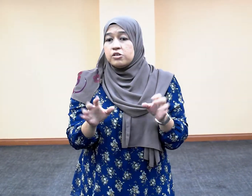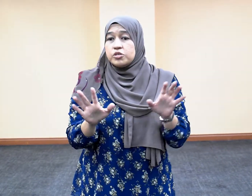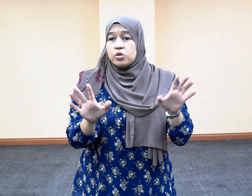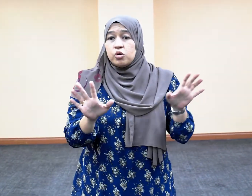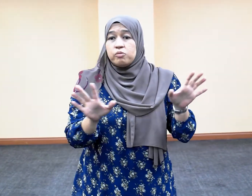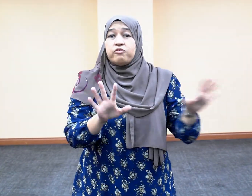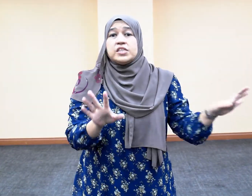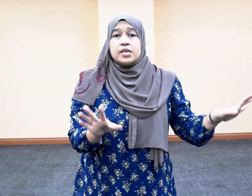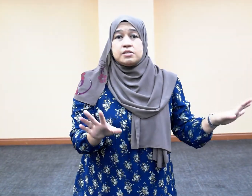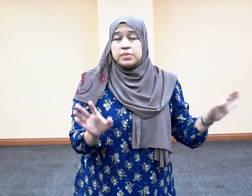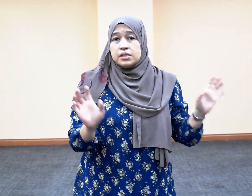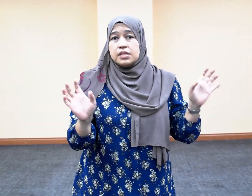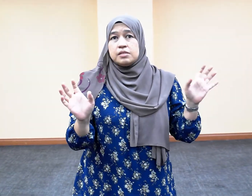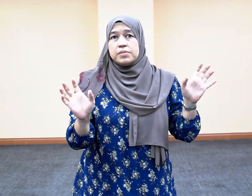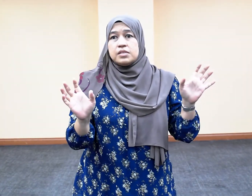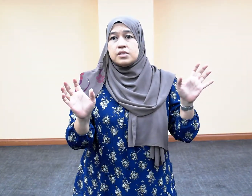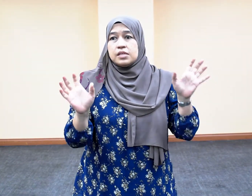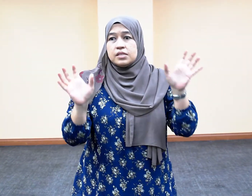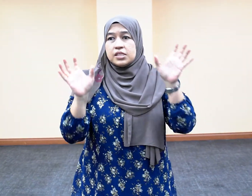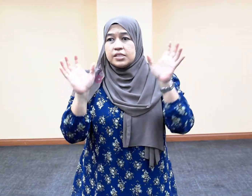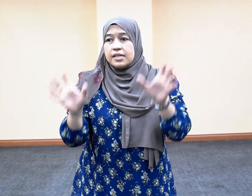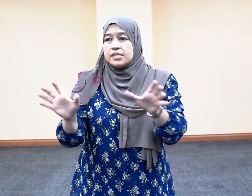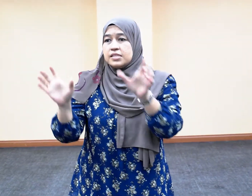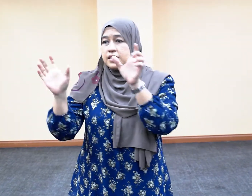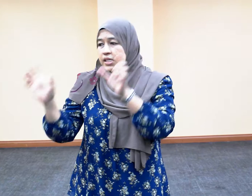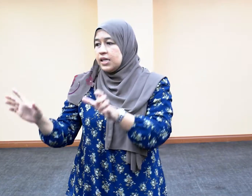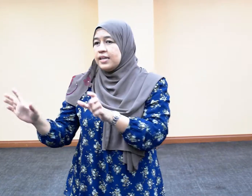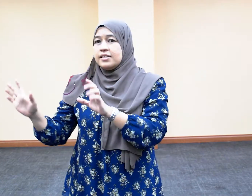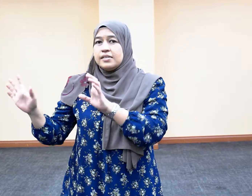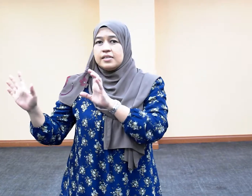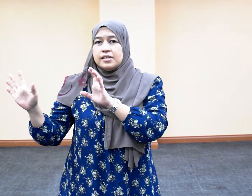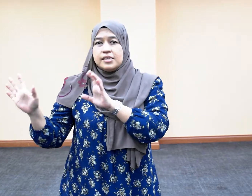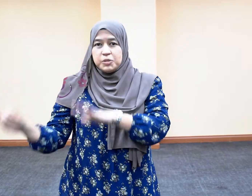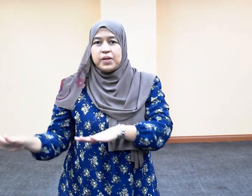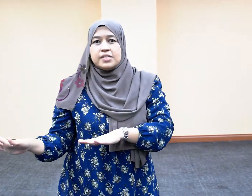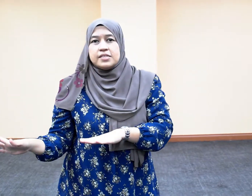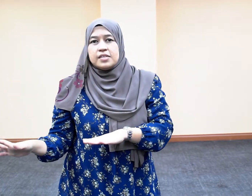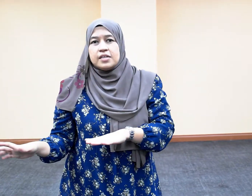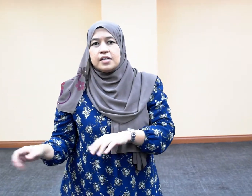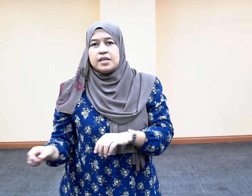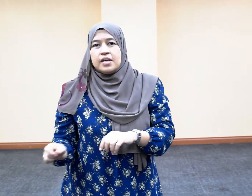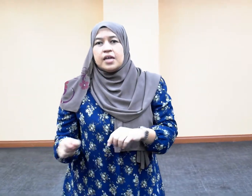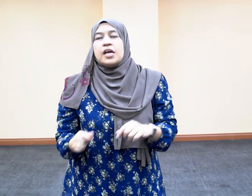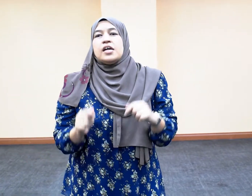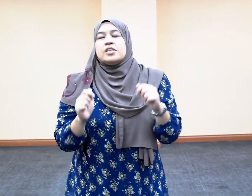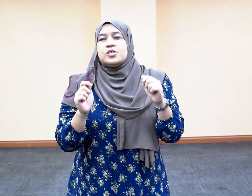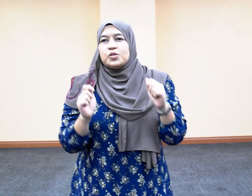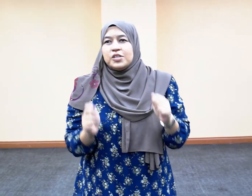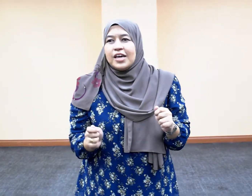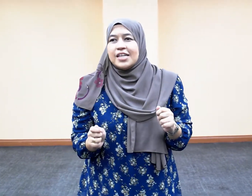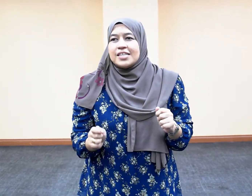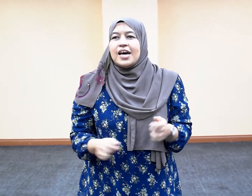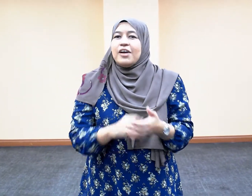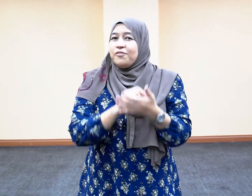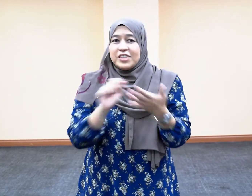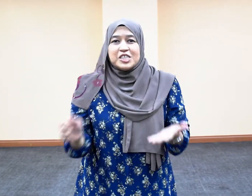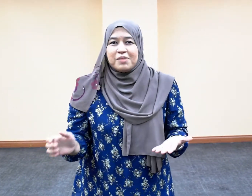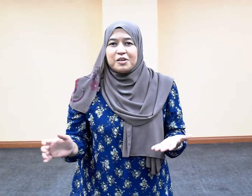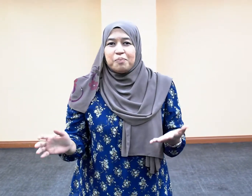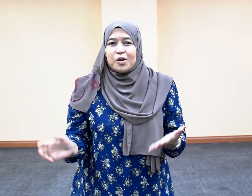is no moving chairs It means The chairs is still at Its place So then I finish my reverse